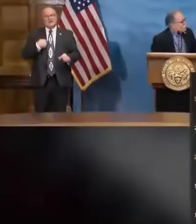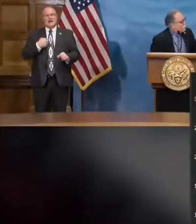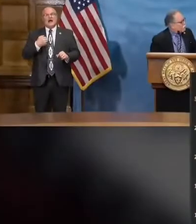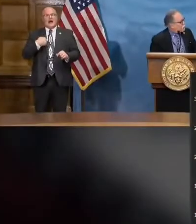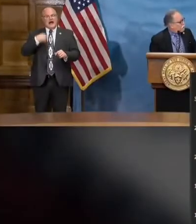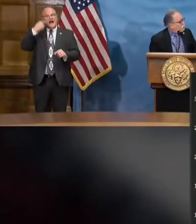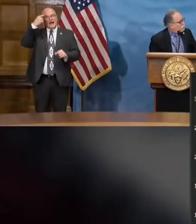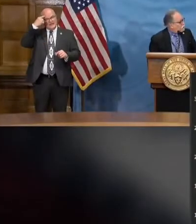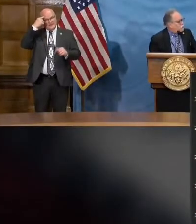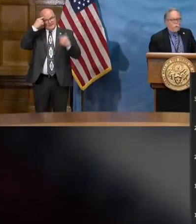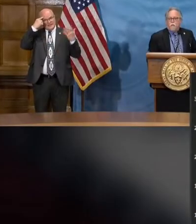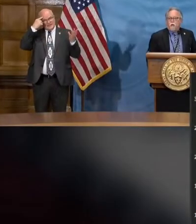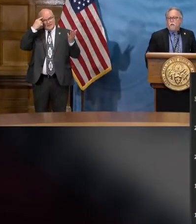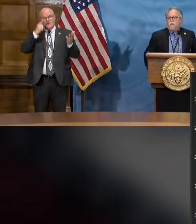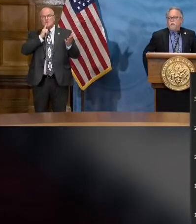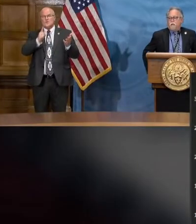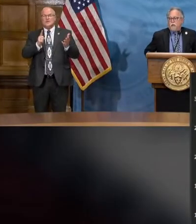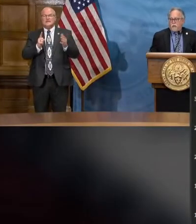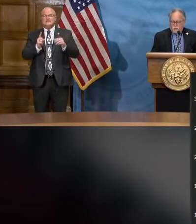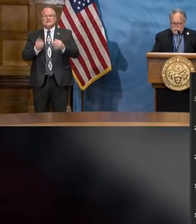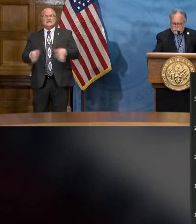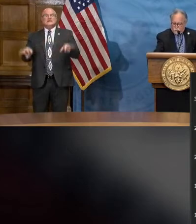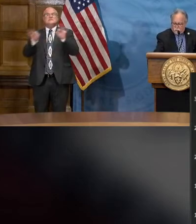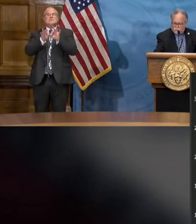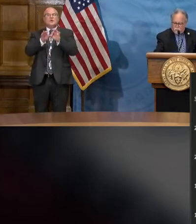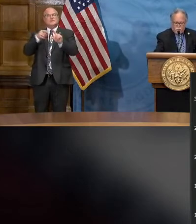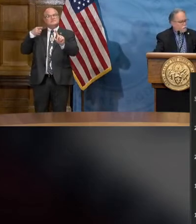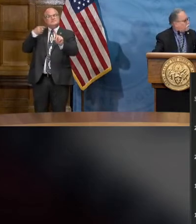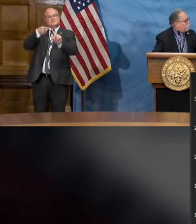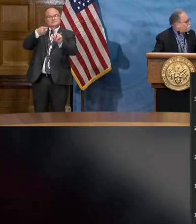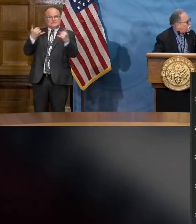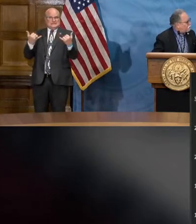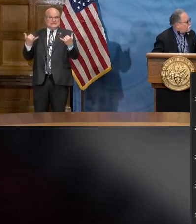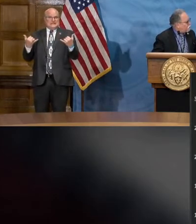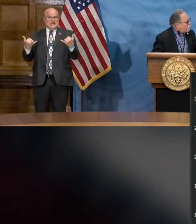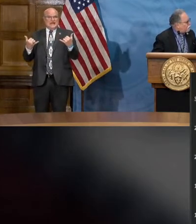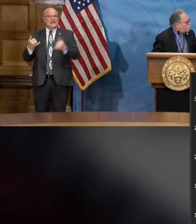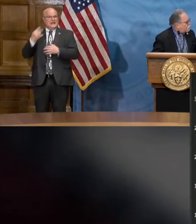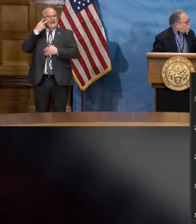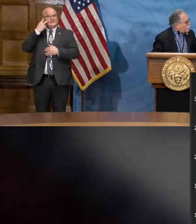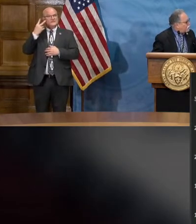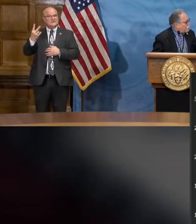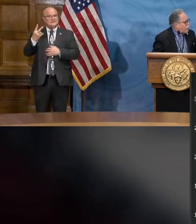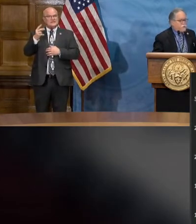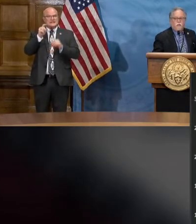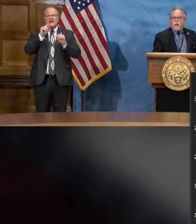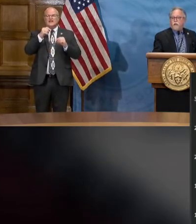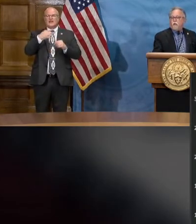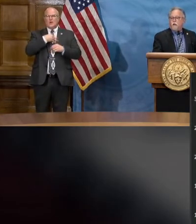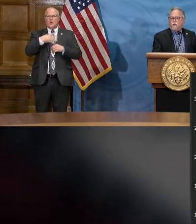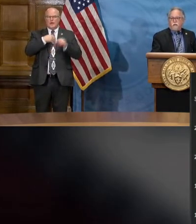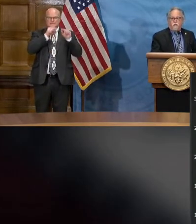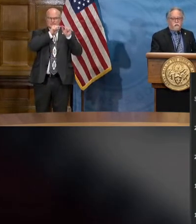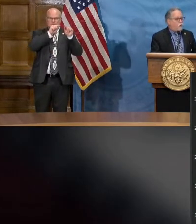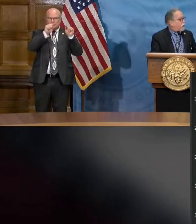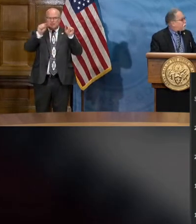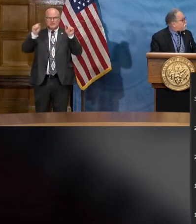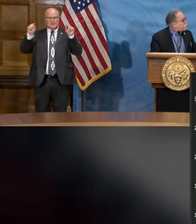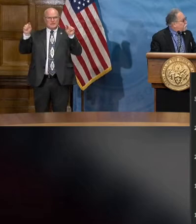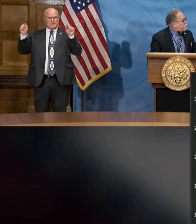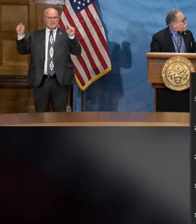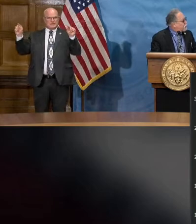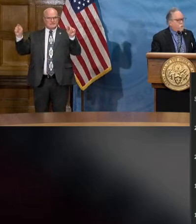I think we've reached an important milestone today. As you can see, there's a dotted or hatched line across that